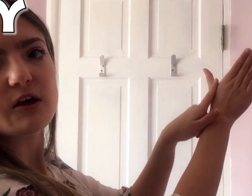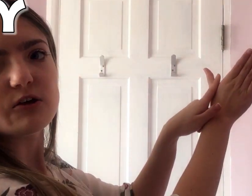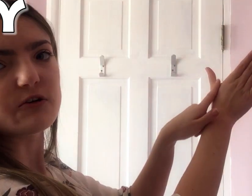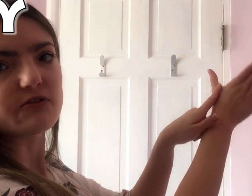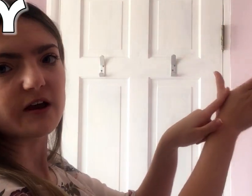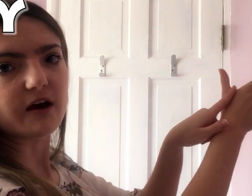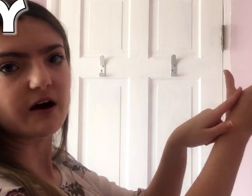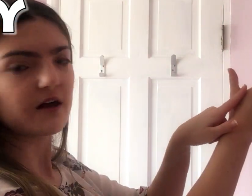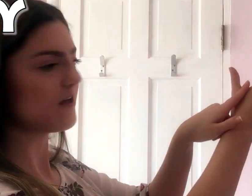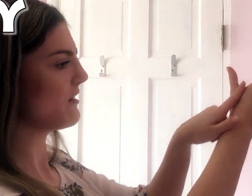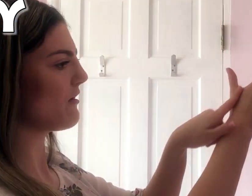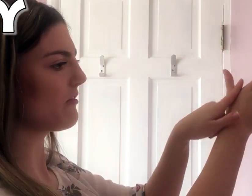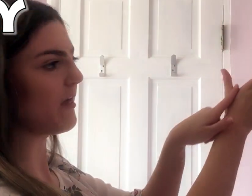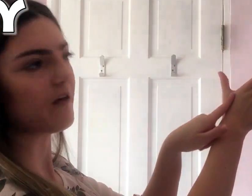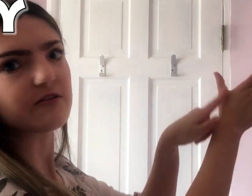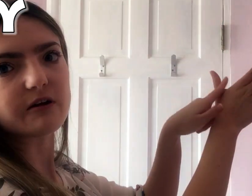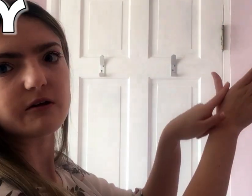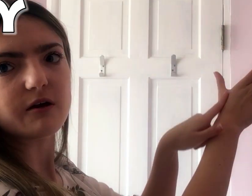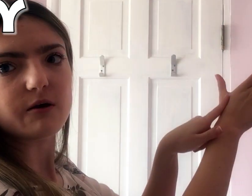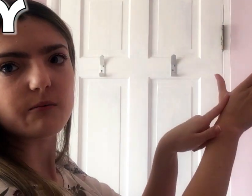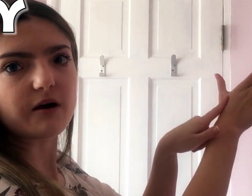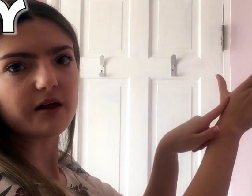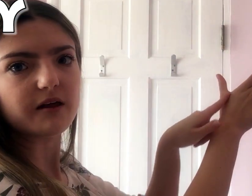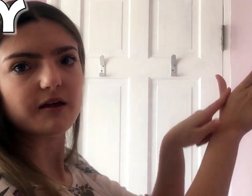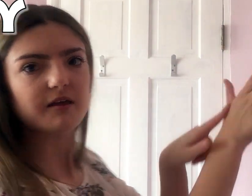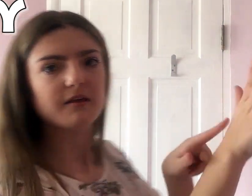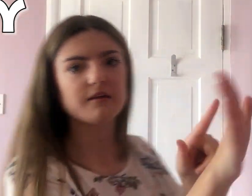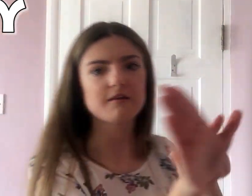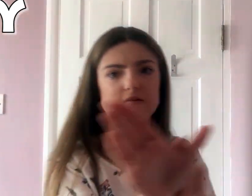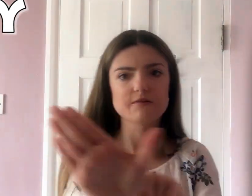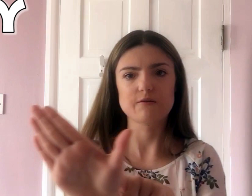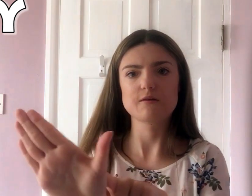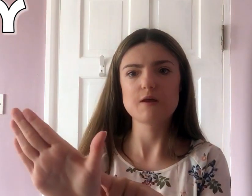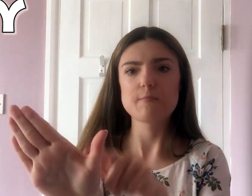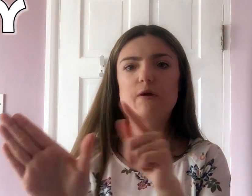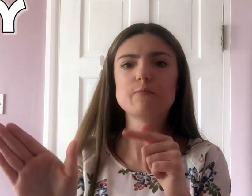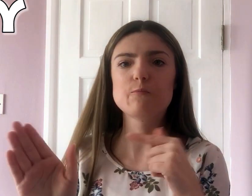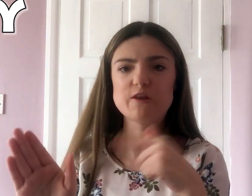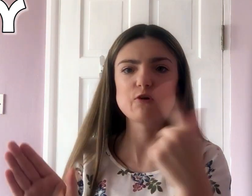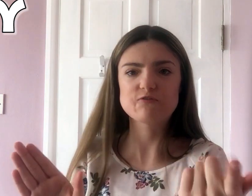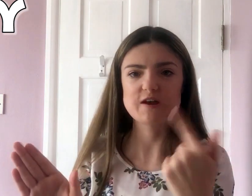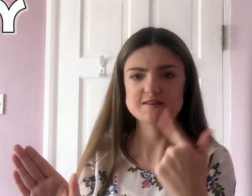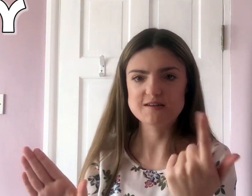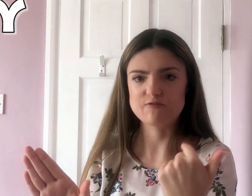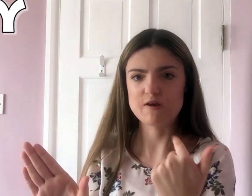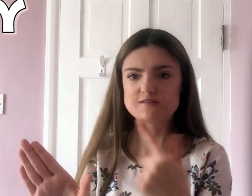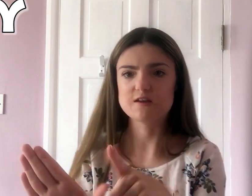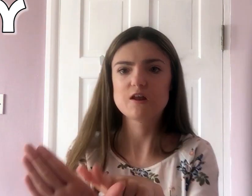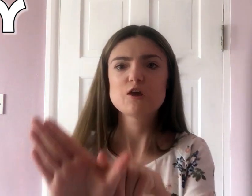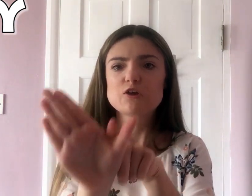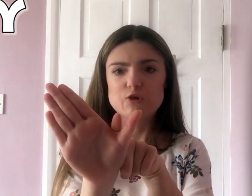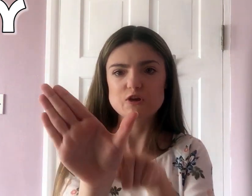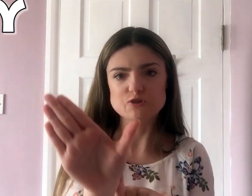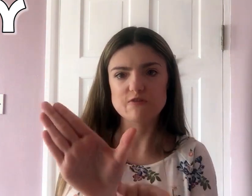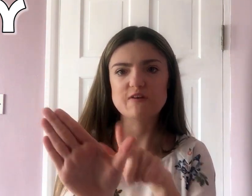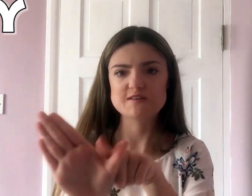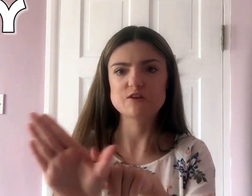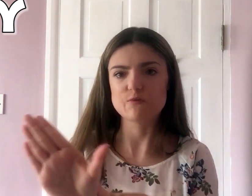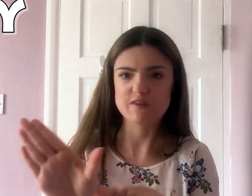your finger there, so Y. So, but when you're facing a deaf person, you can do it facing you and they